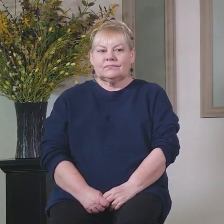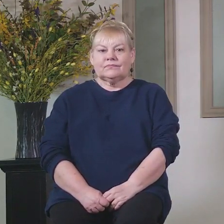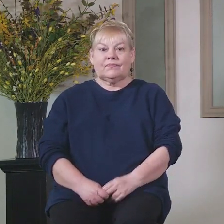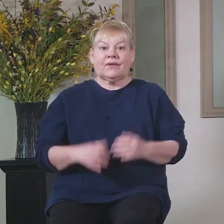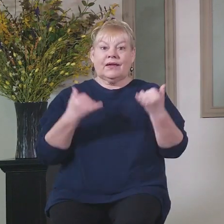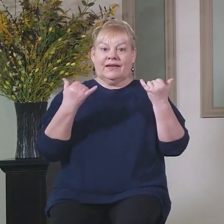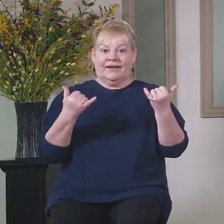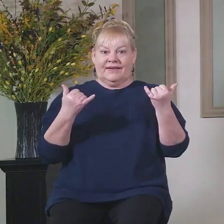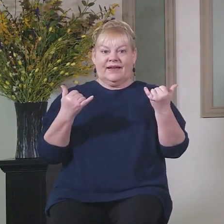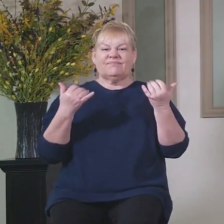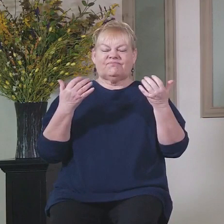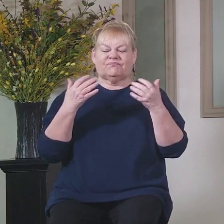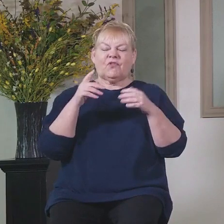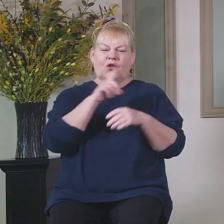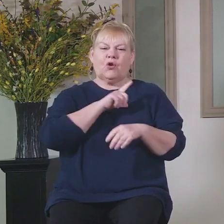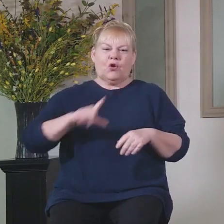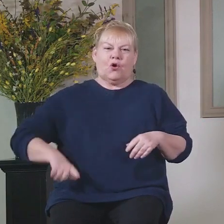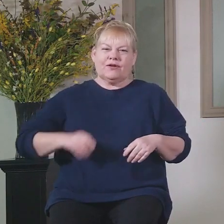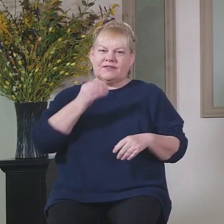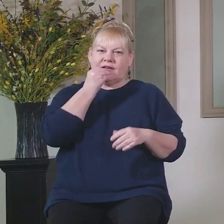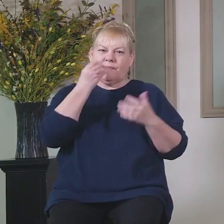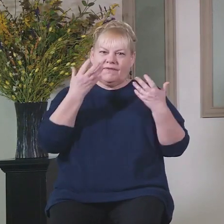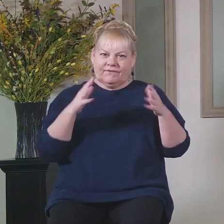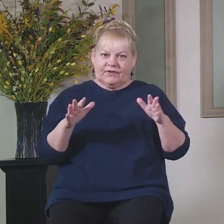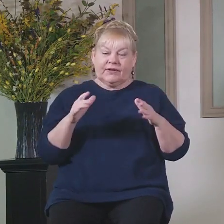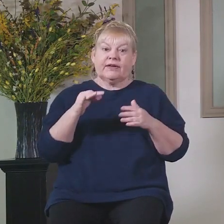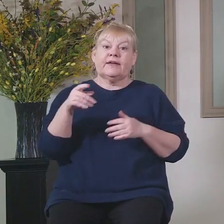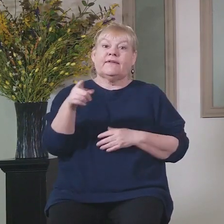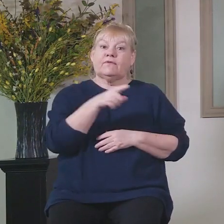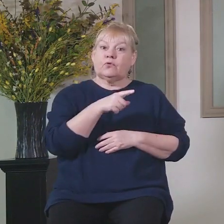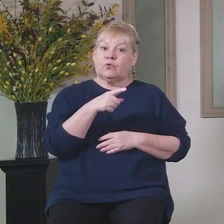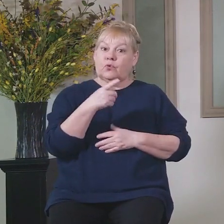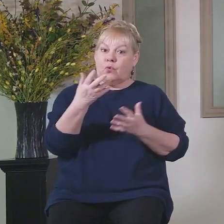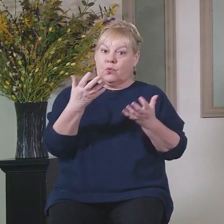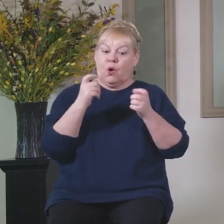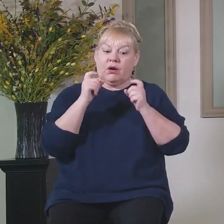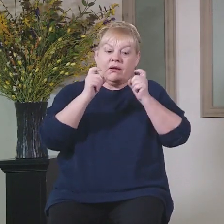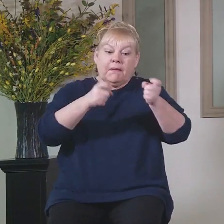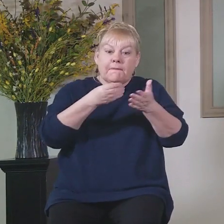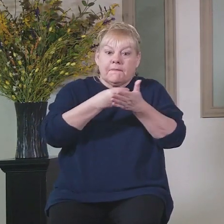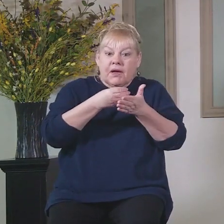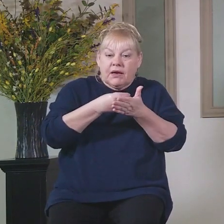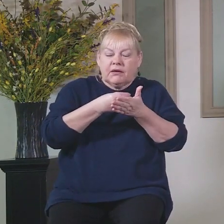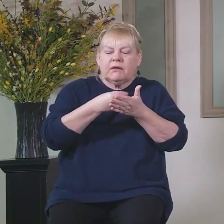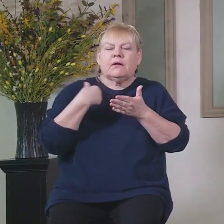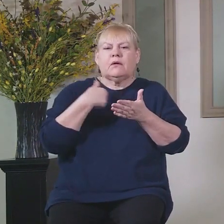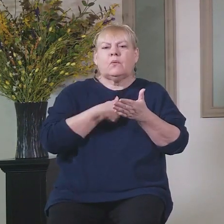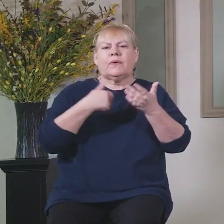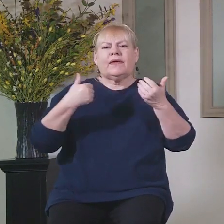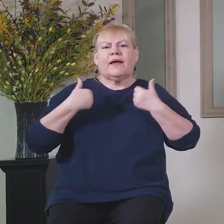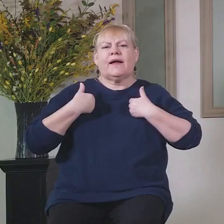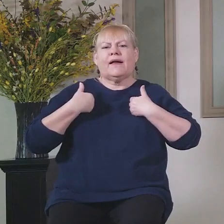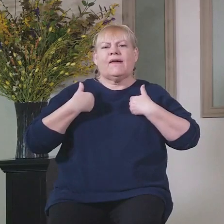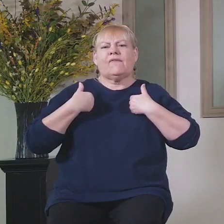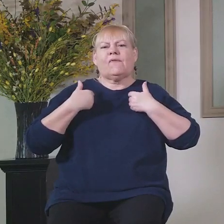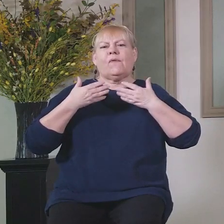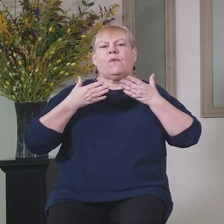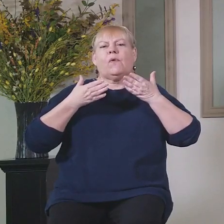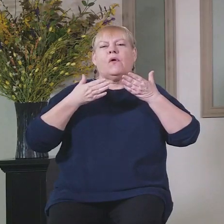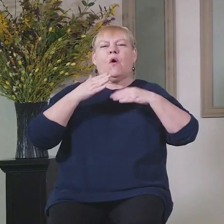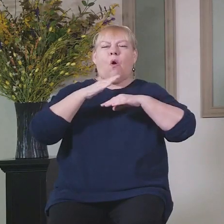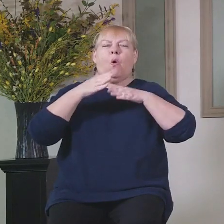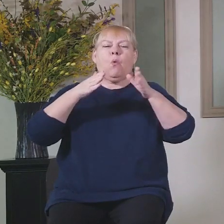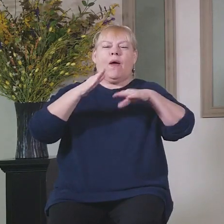This now concludes the Lord's Supper. If you would like to make a contribution, we have tools